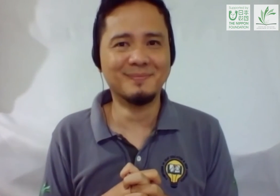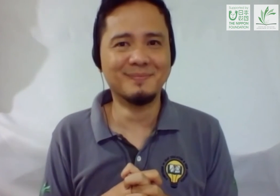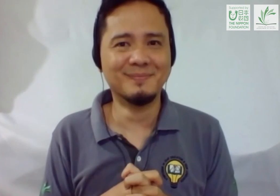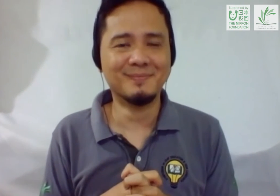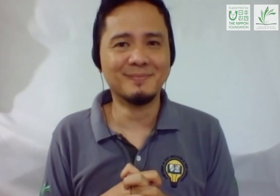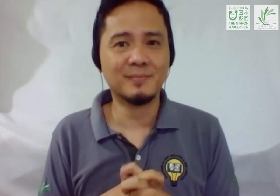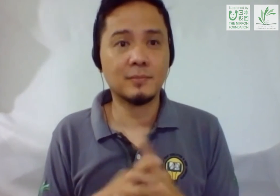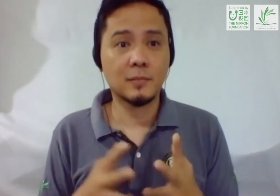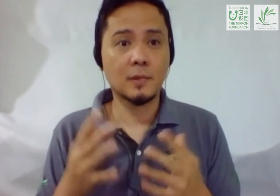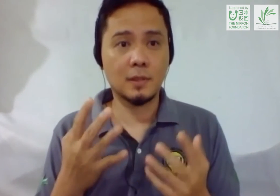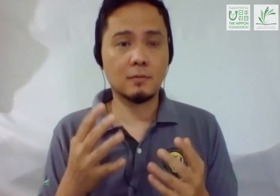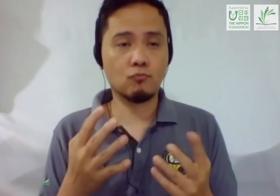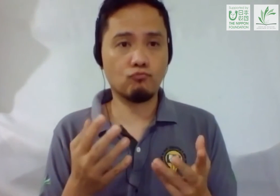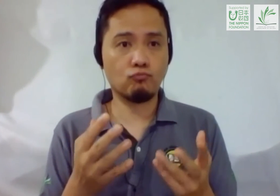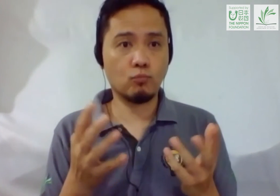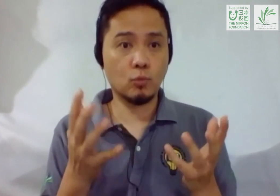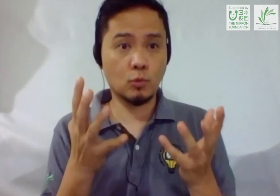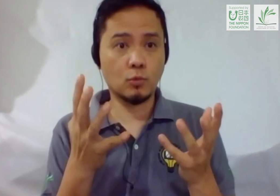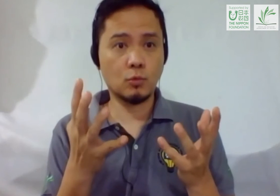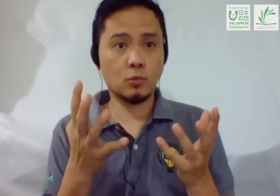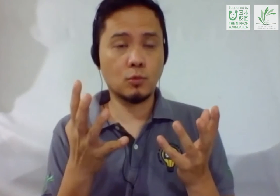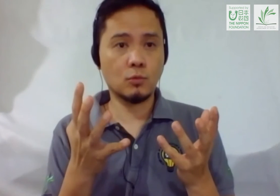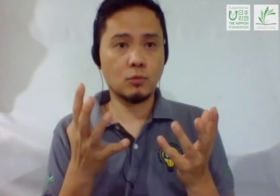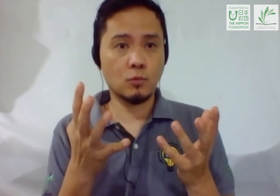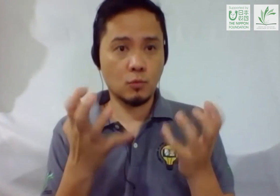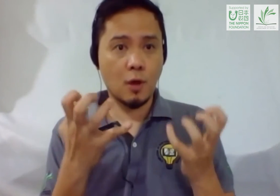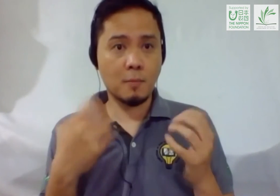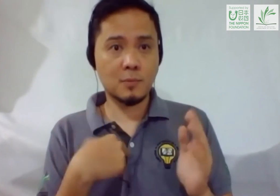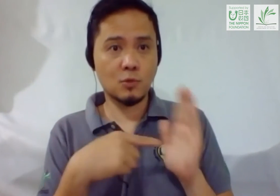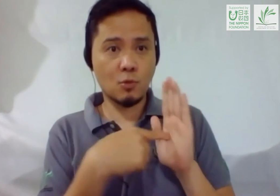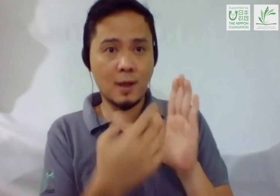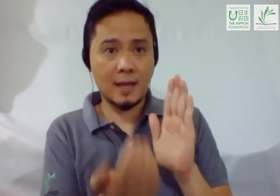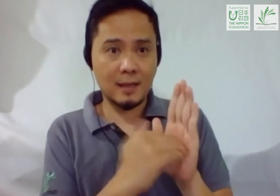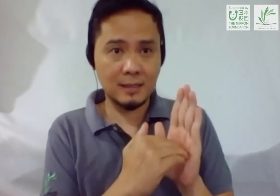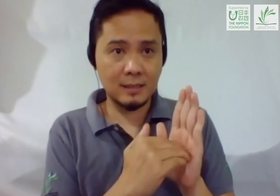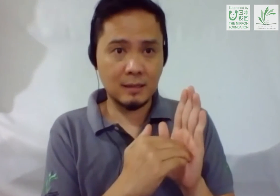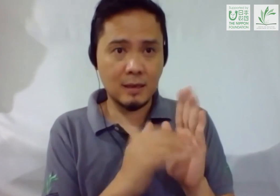I can go back and show you exactly how it works again.